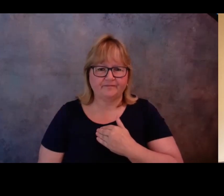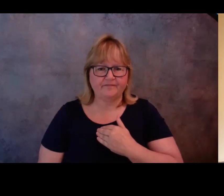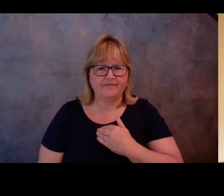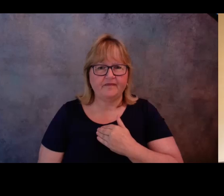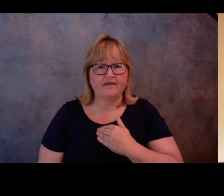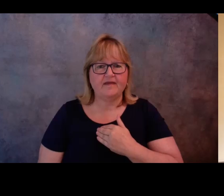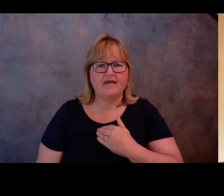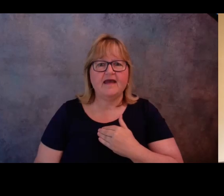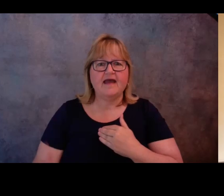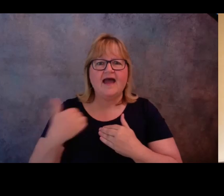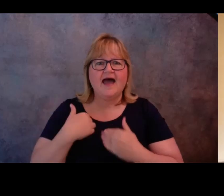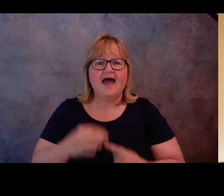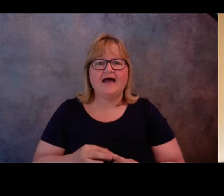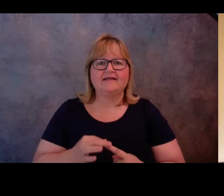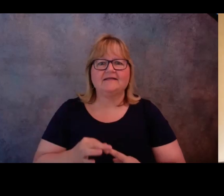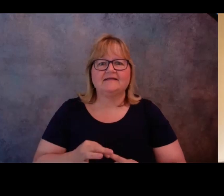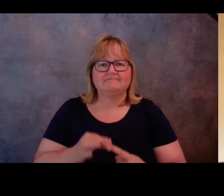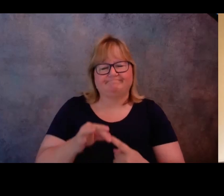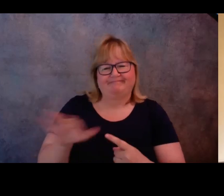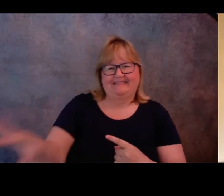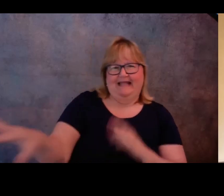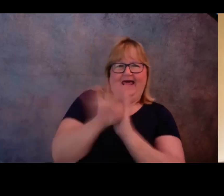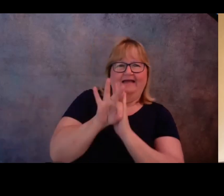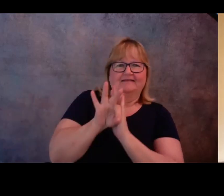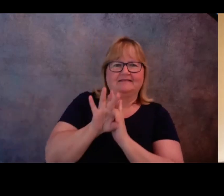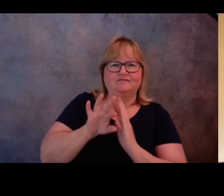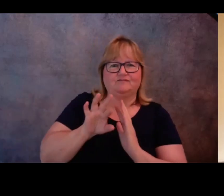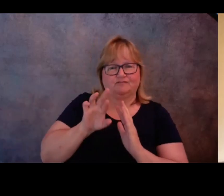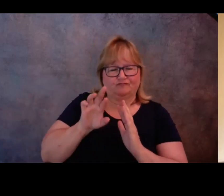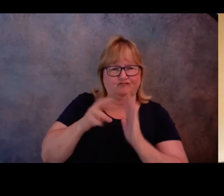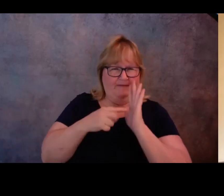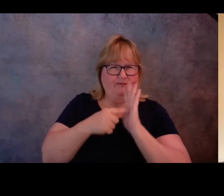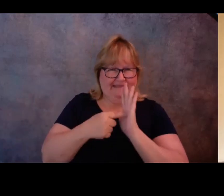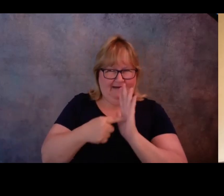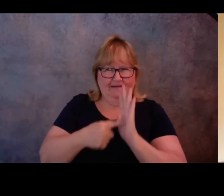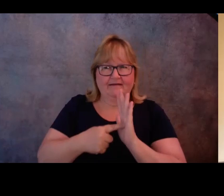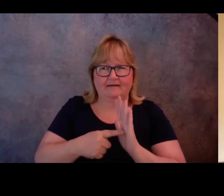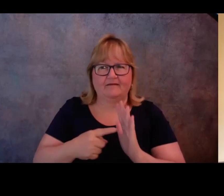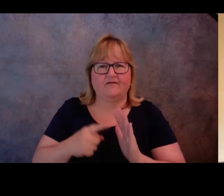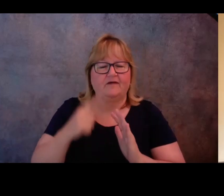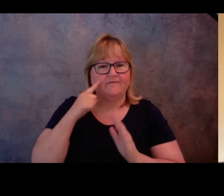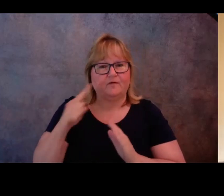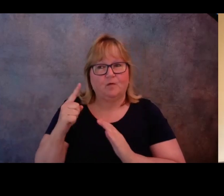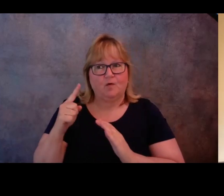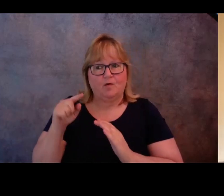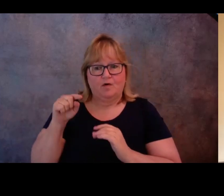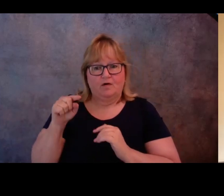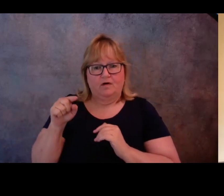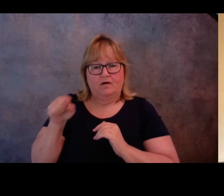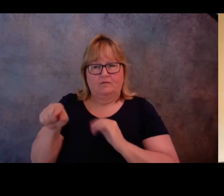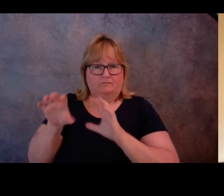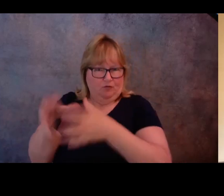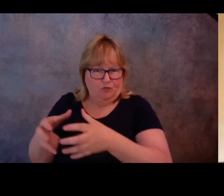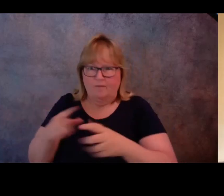the Commission for Social Development. He was not answerable to the Human Rights Council. So when the treaty